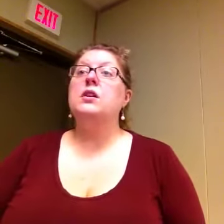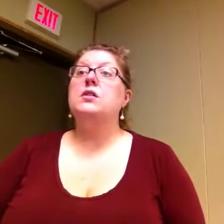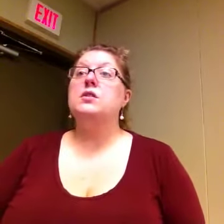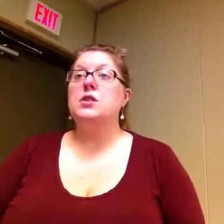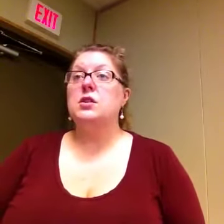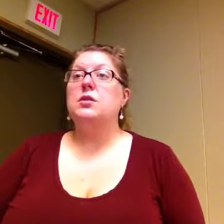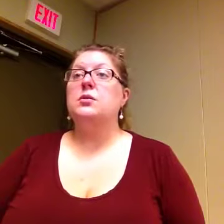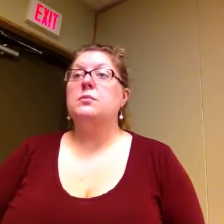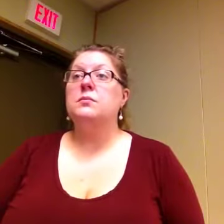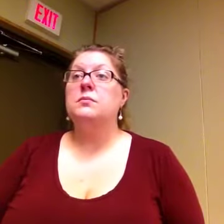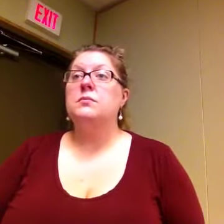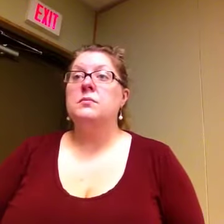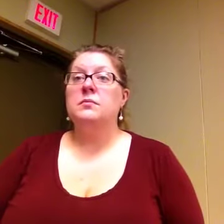1, 2.